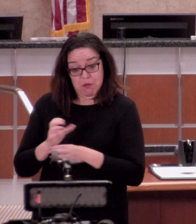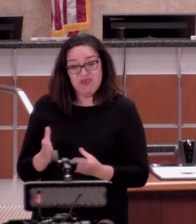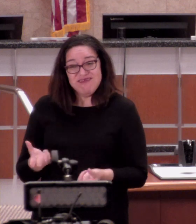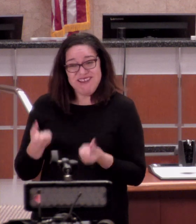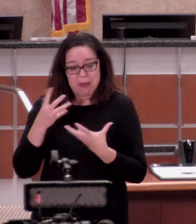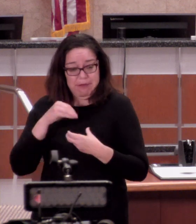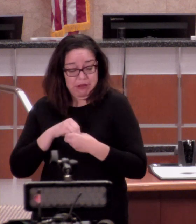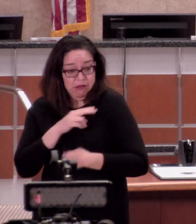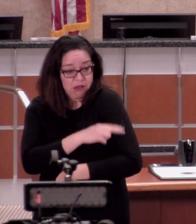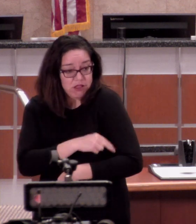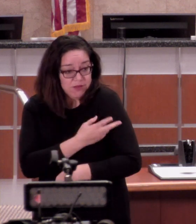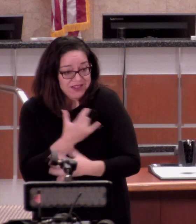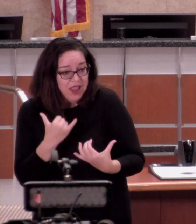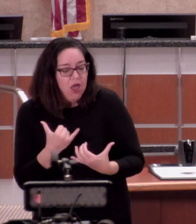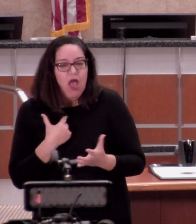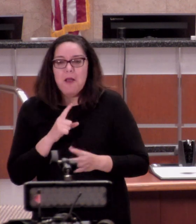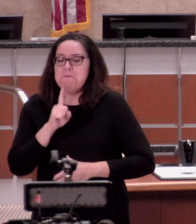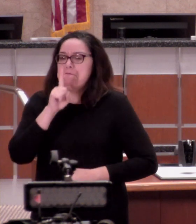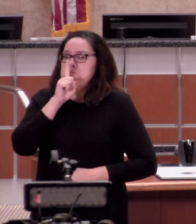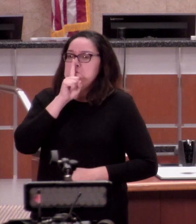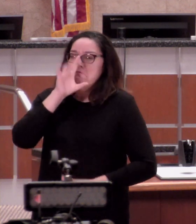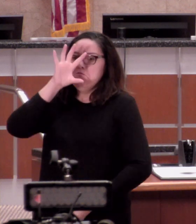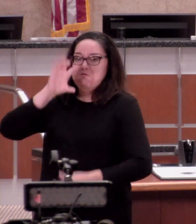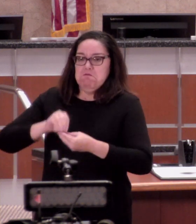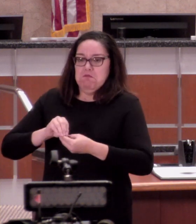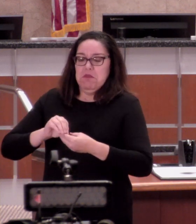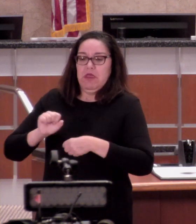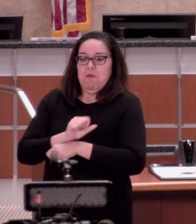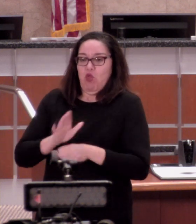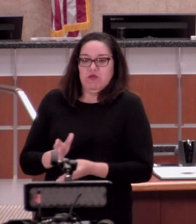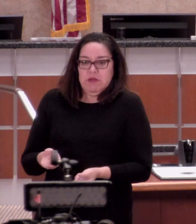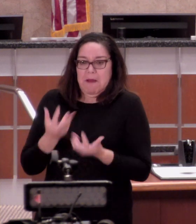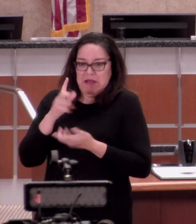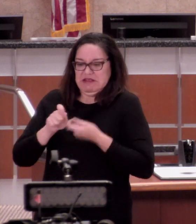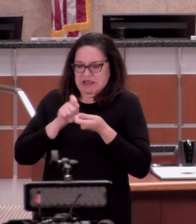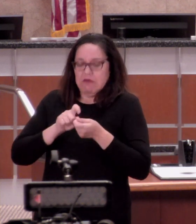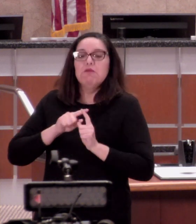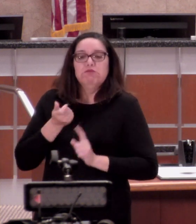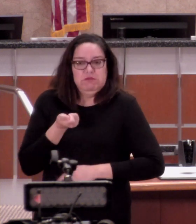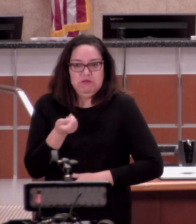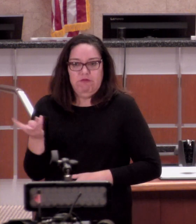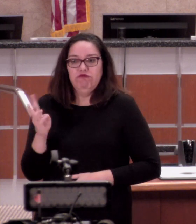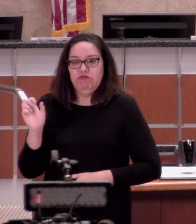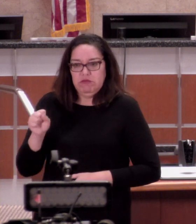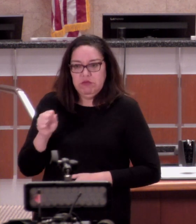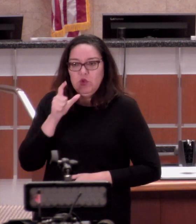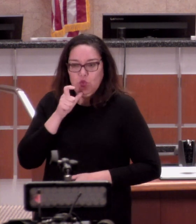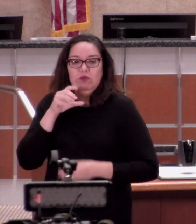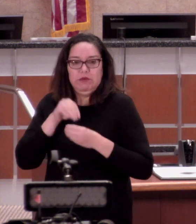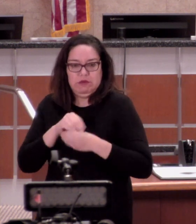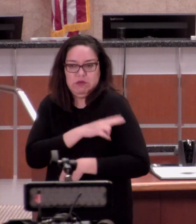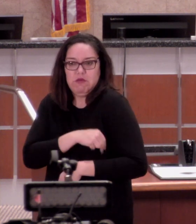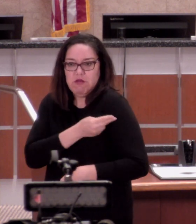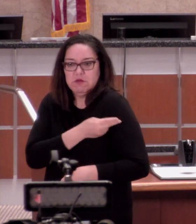Yeah, I'm not going to say the total number of employees, but we do have several that are hospitalized.